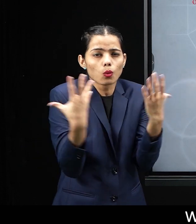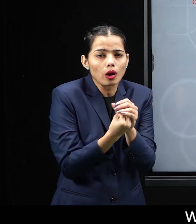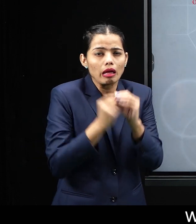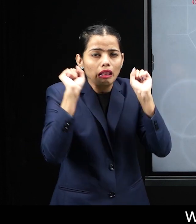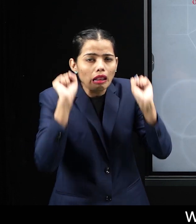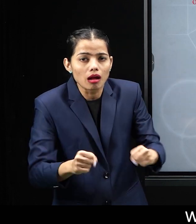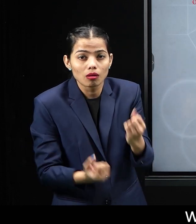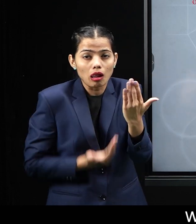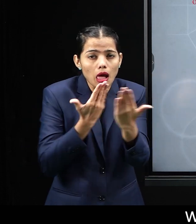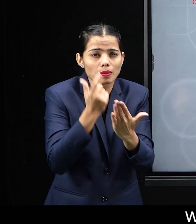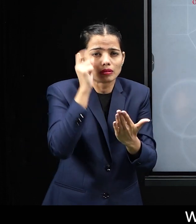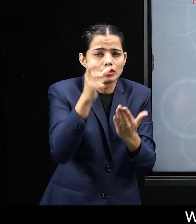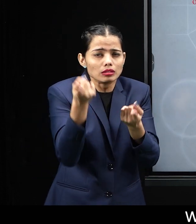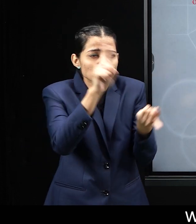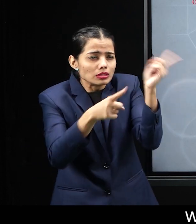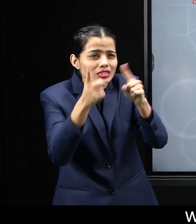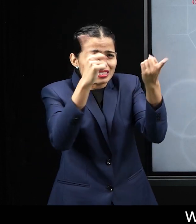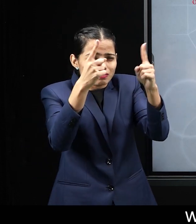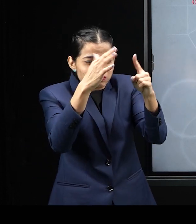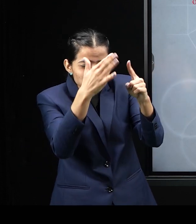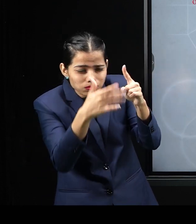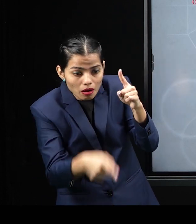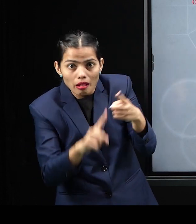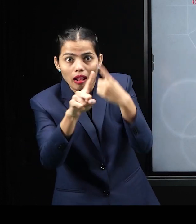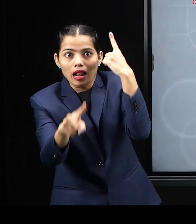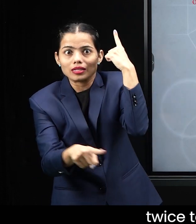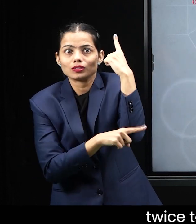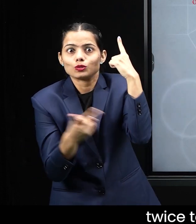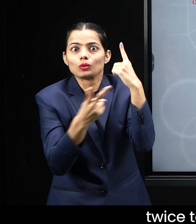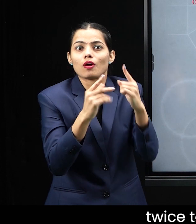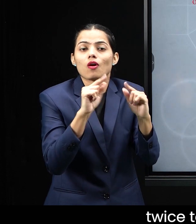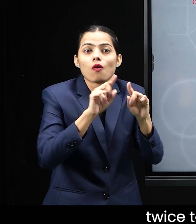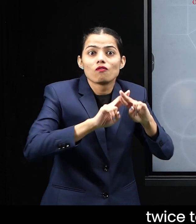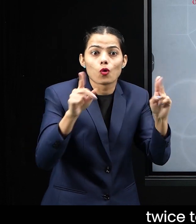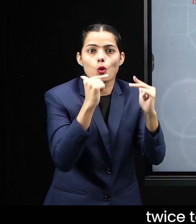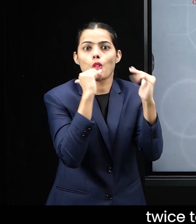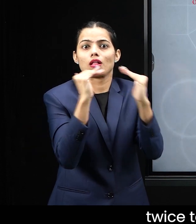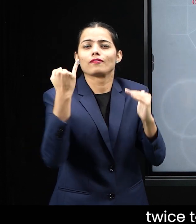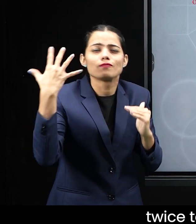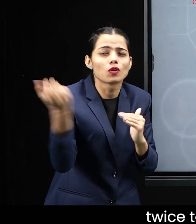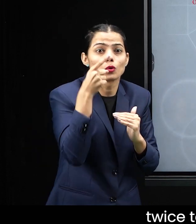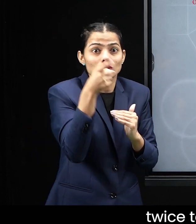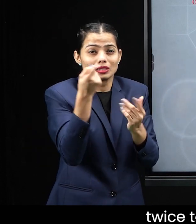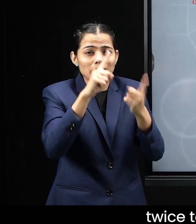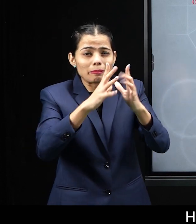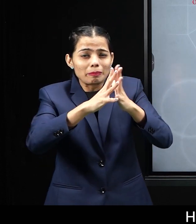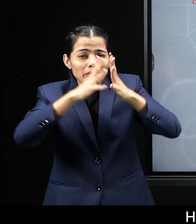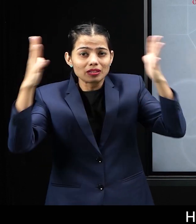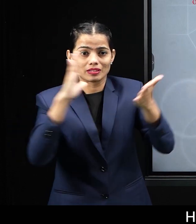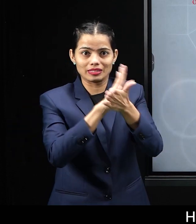We can apply Euclid's division algorithm twice to find the highest common factor